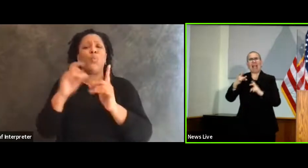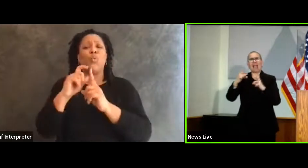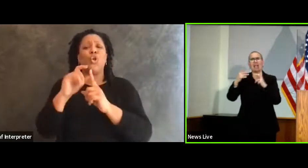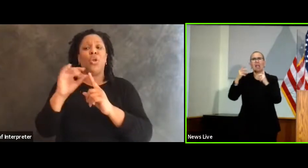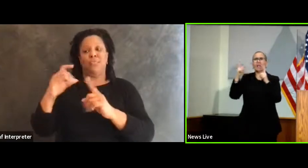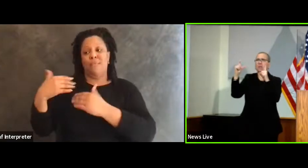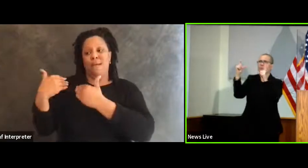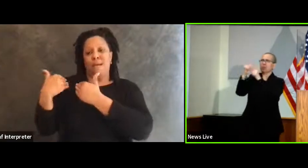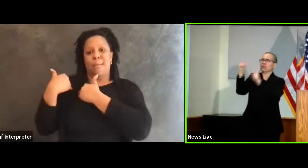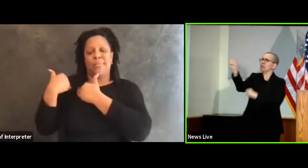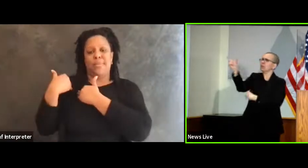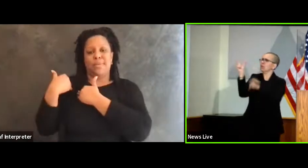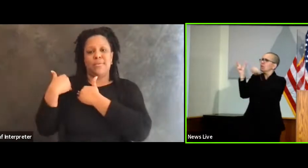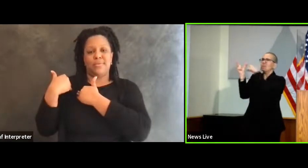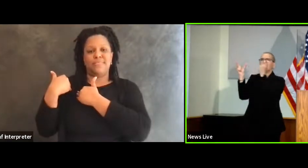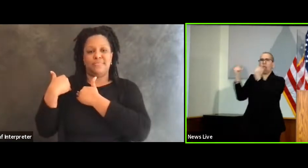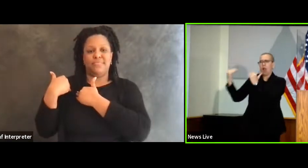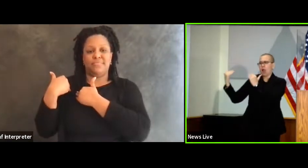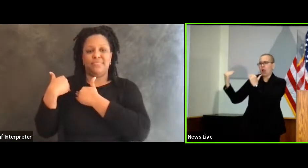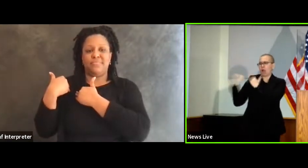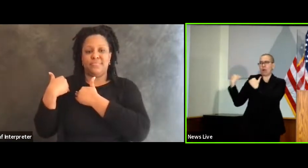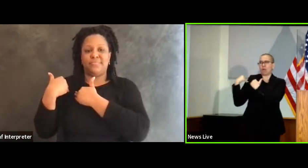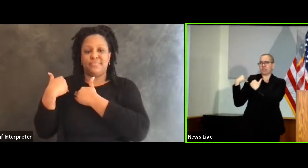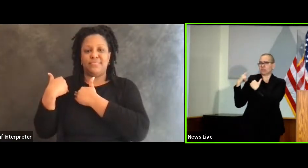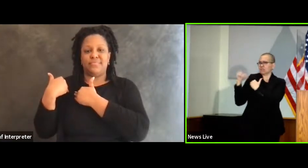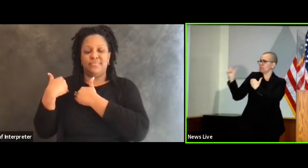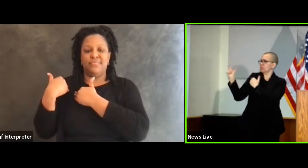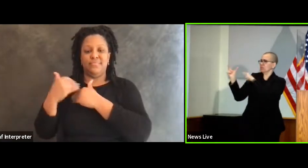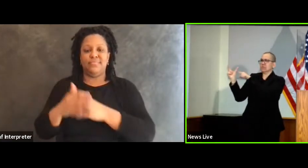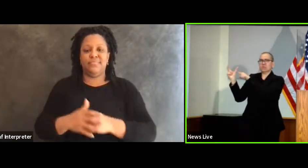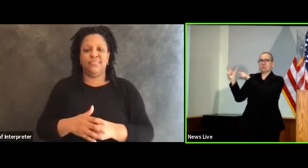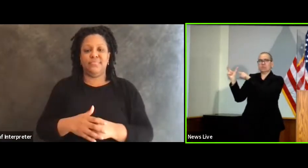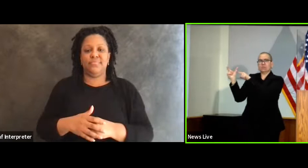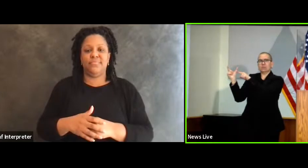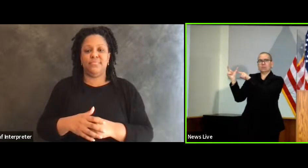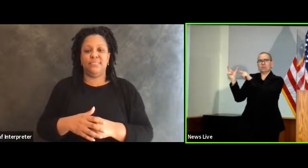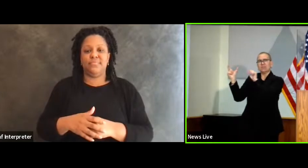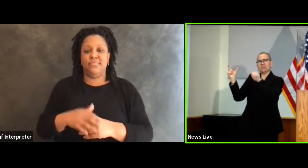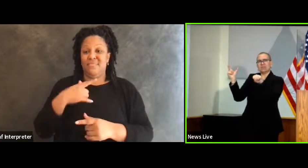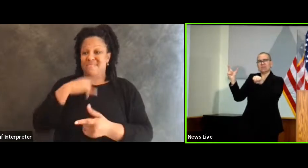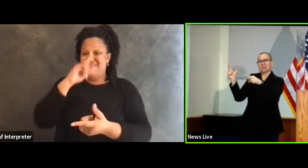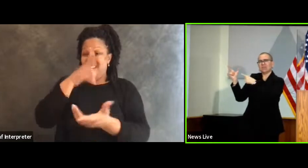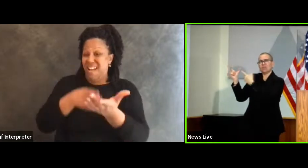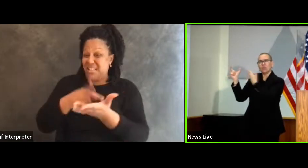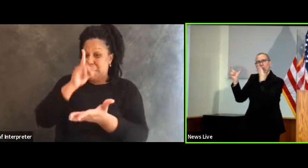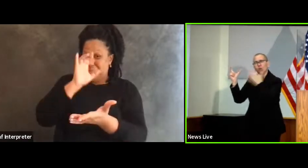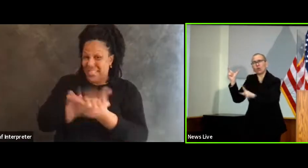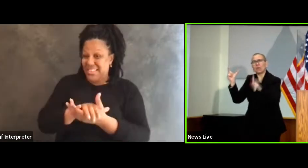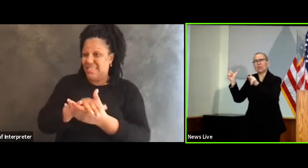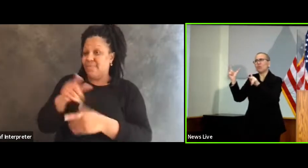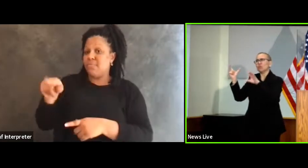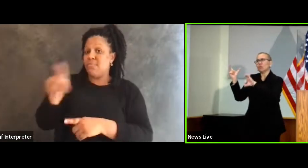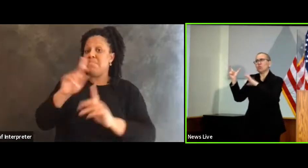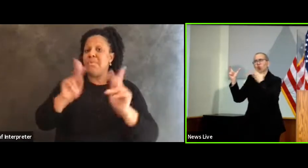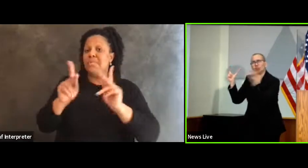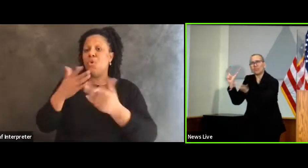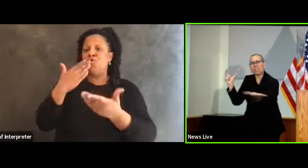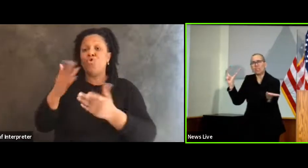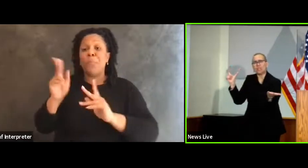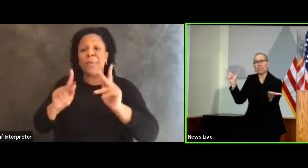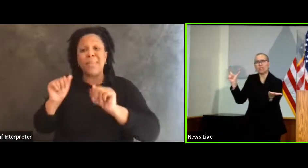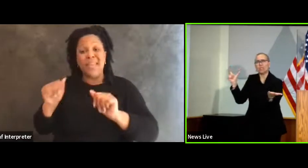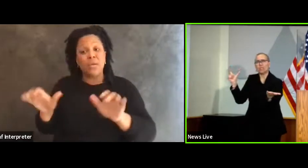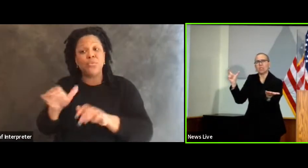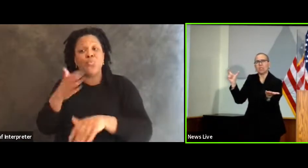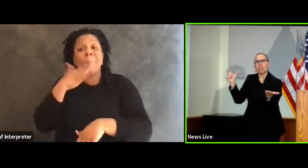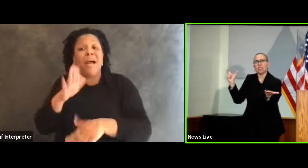in that good people do good things and bad people do bad things. And